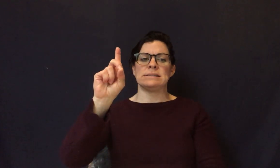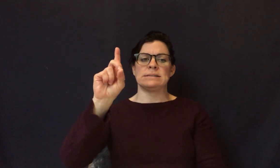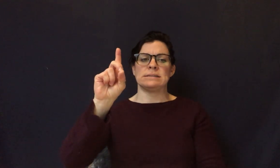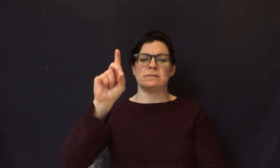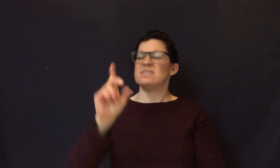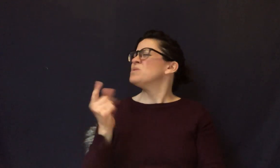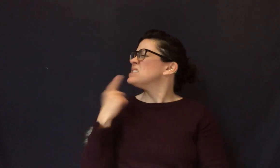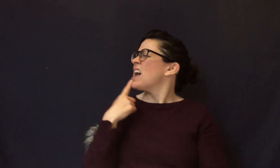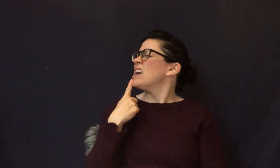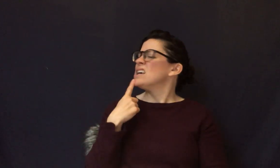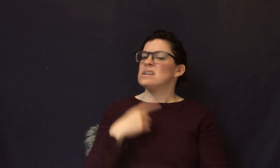D.